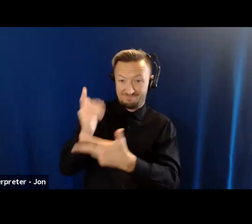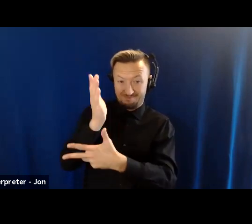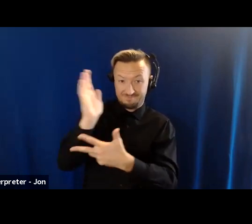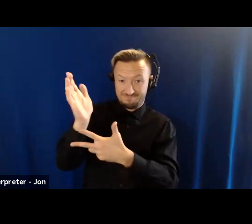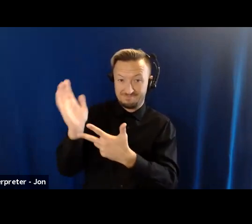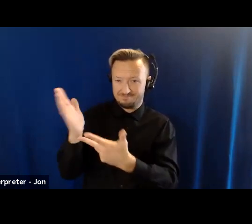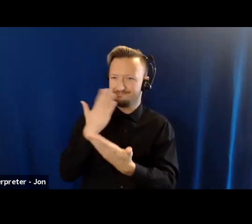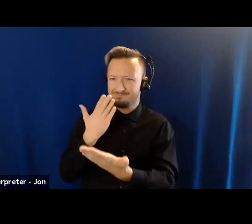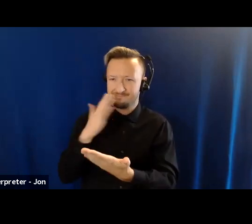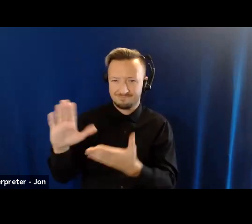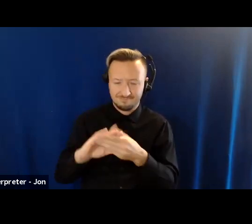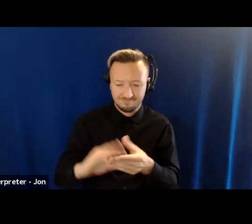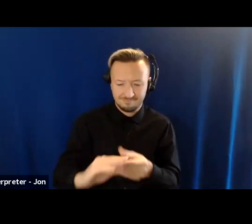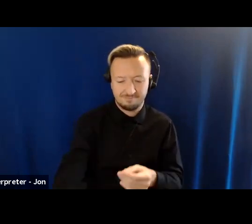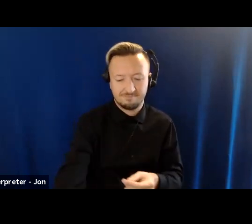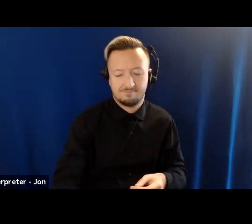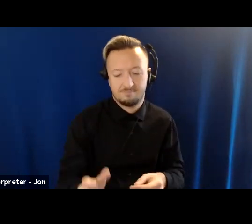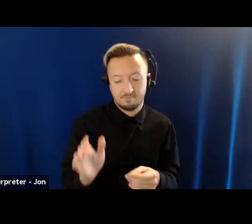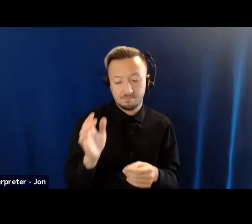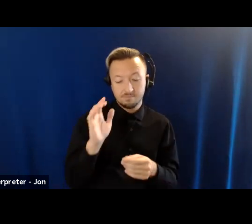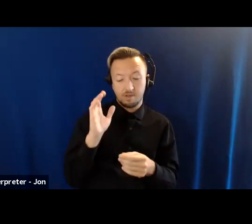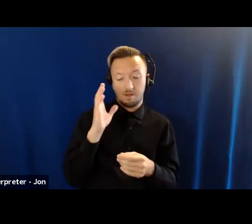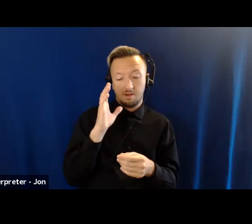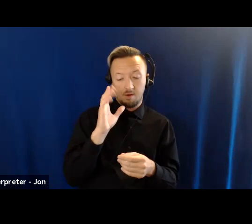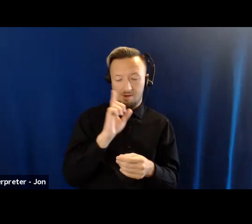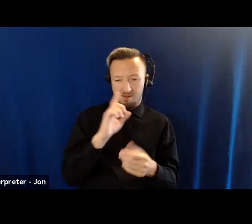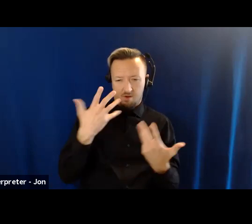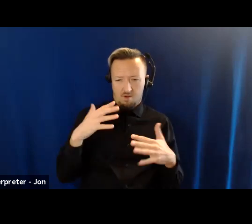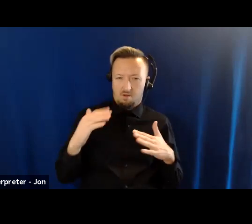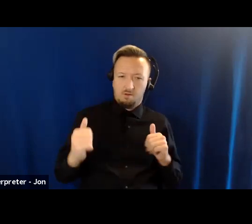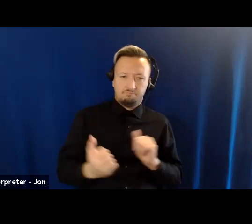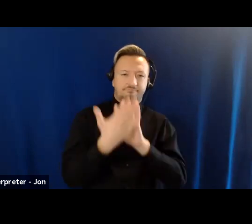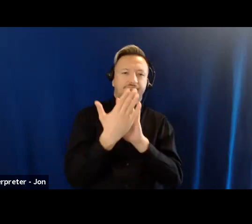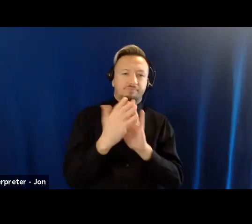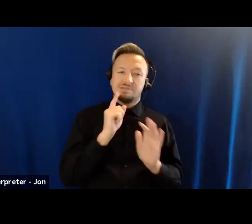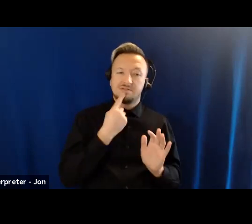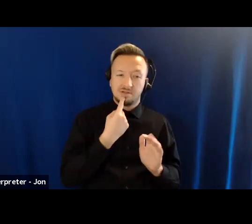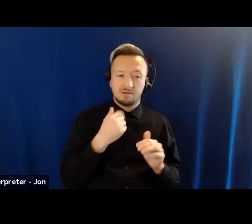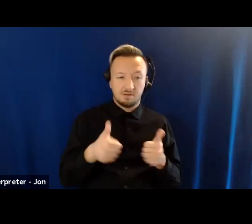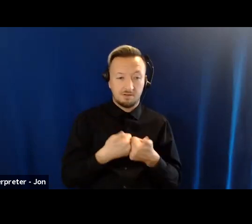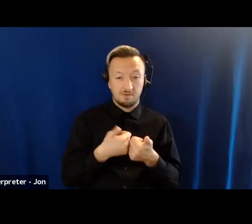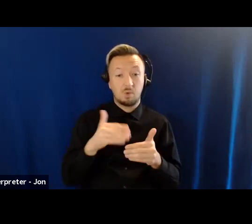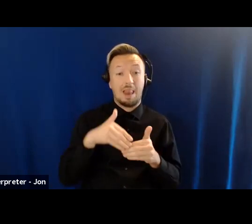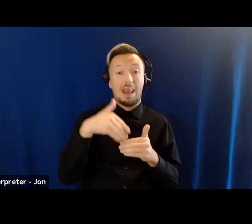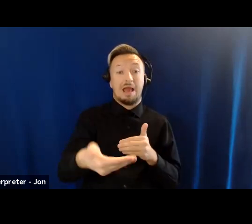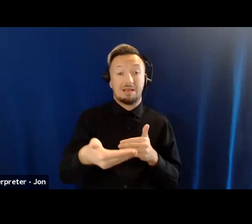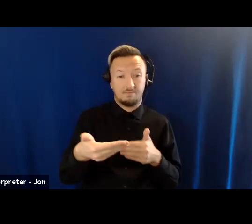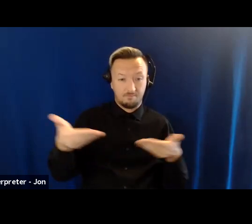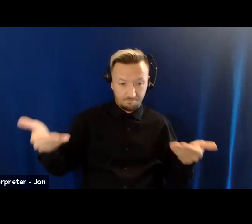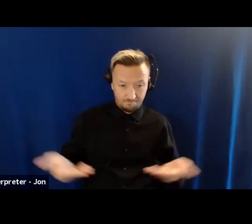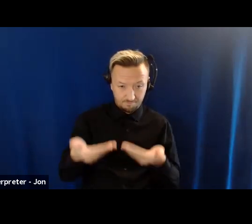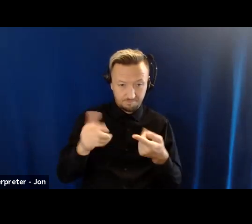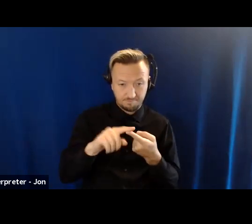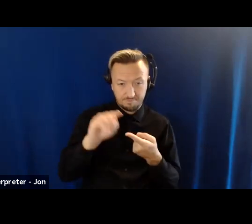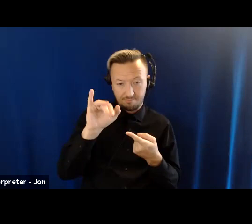highlighting and describing the systemic barriers that we are facing during disasters. And next, I would really like to introduce